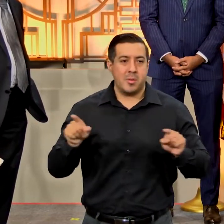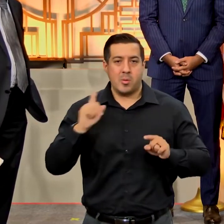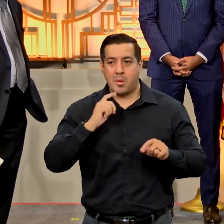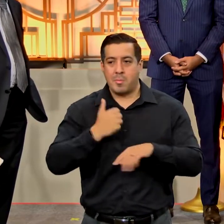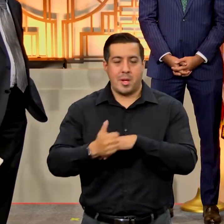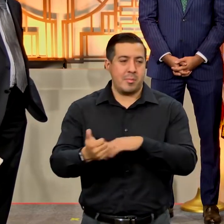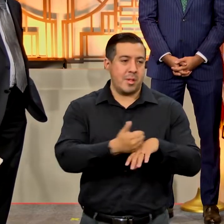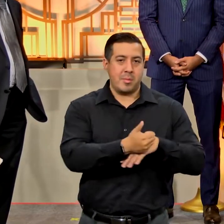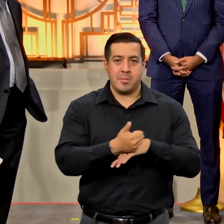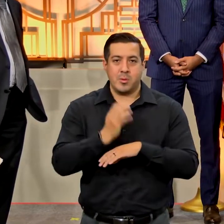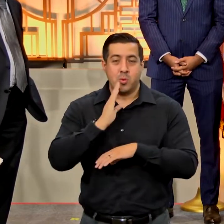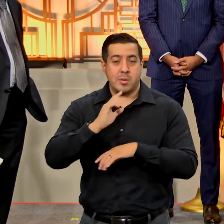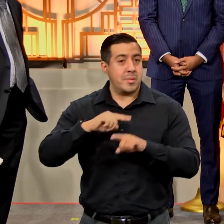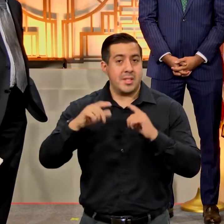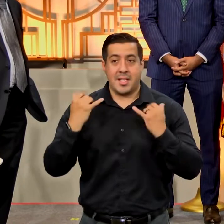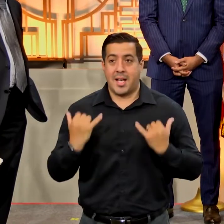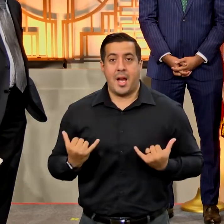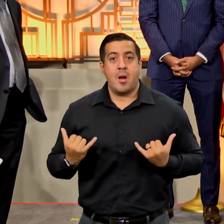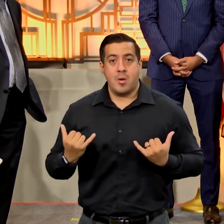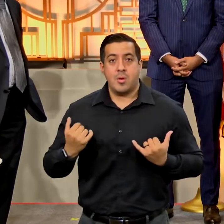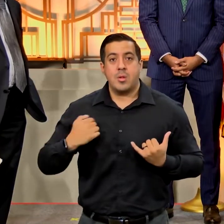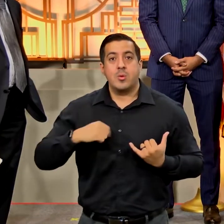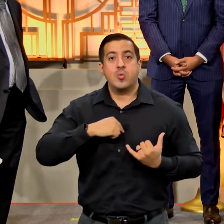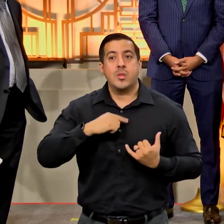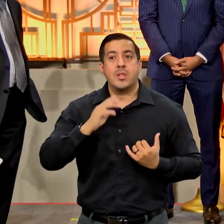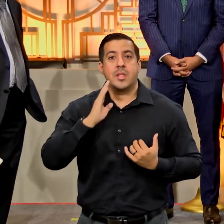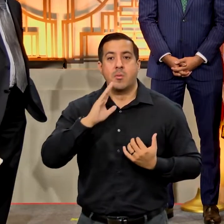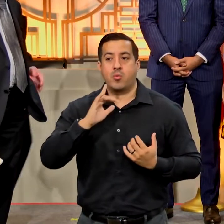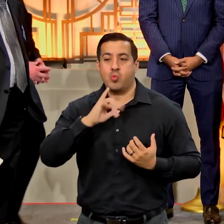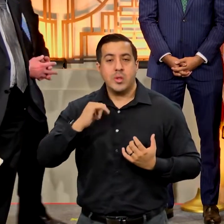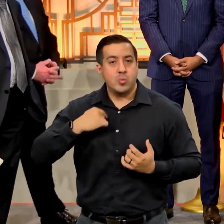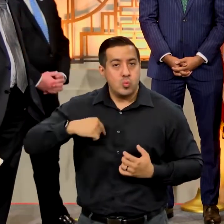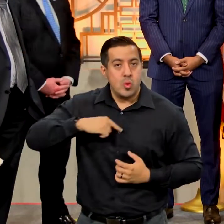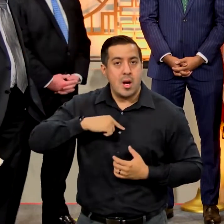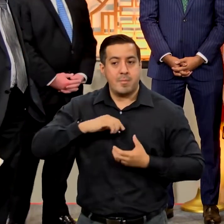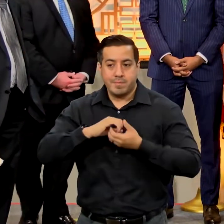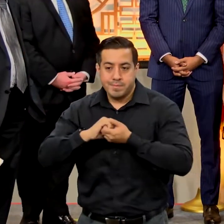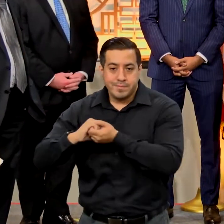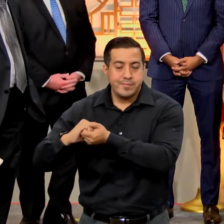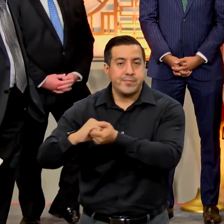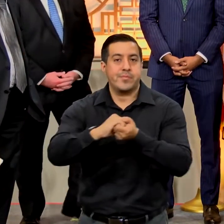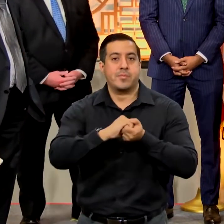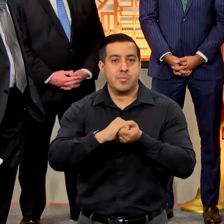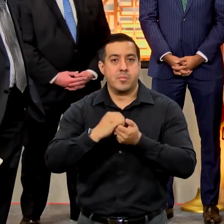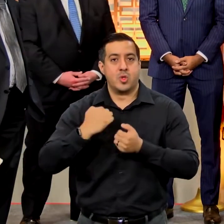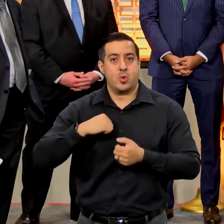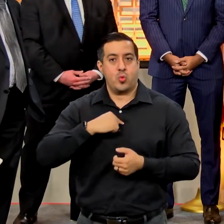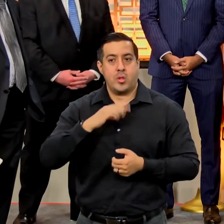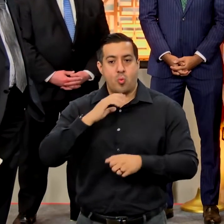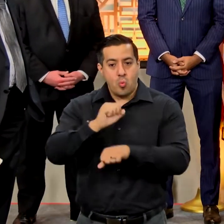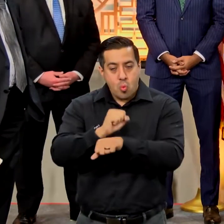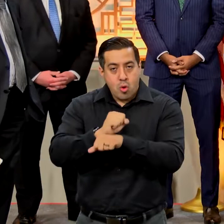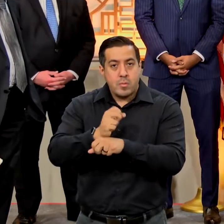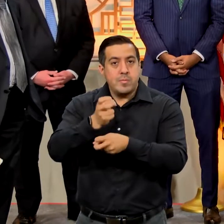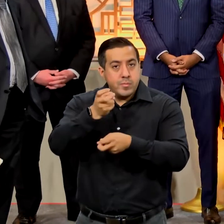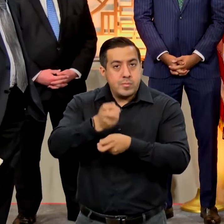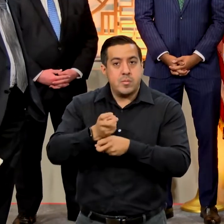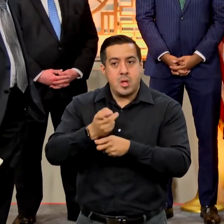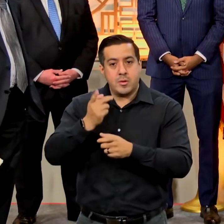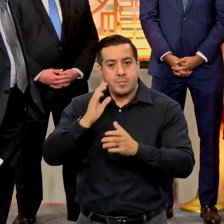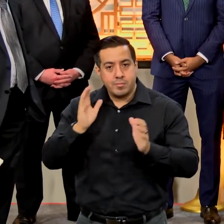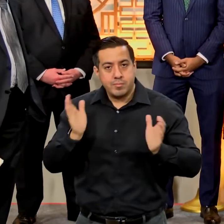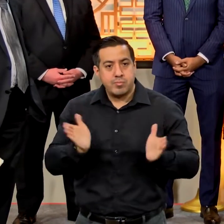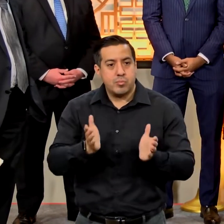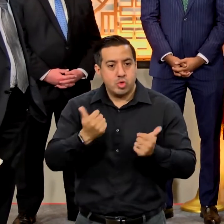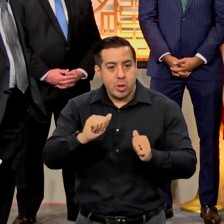tell you that this is a we effort. We're in it together. We are working to deal with this. And